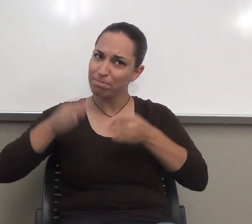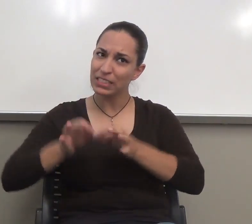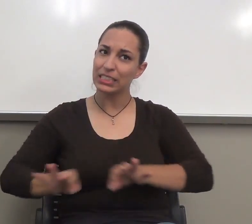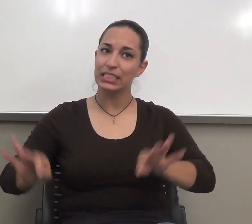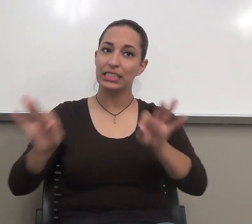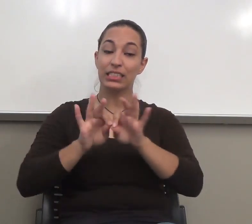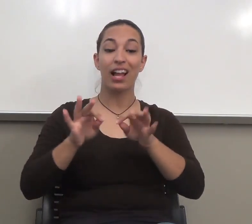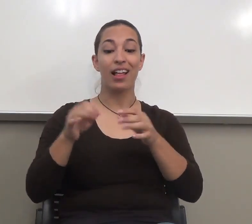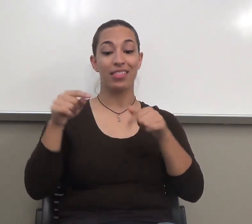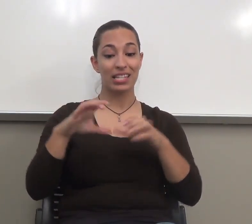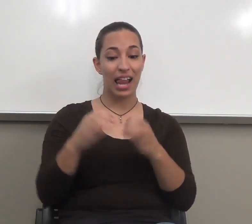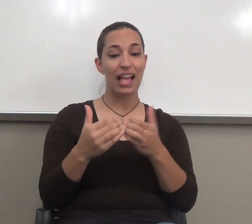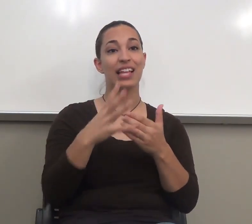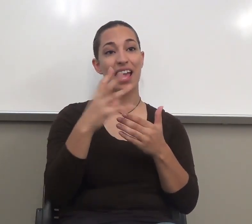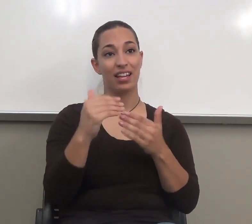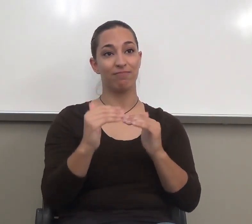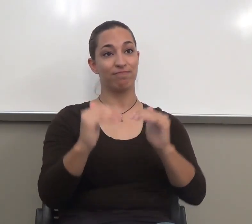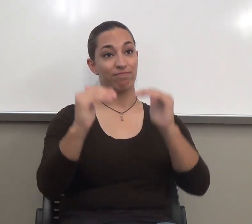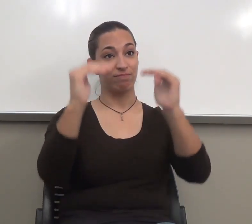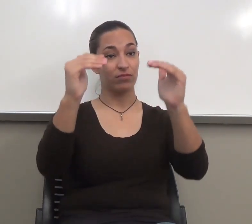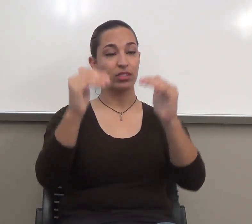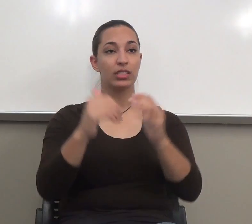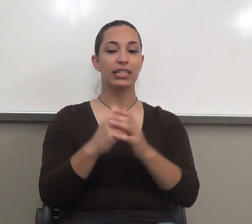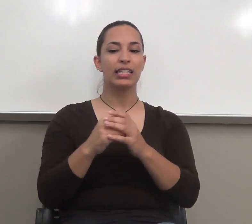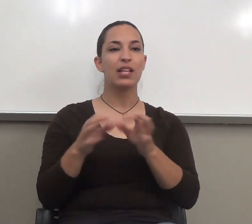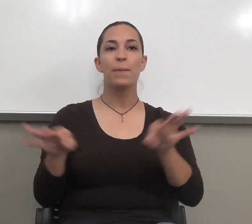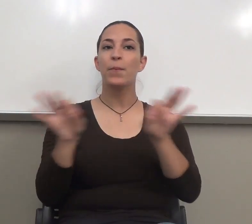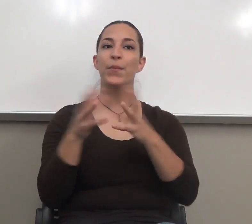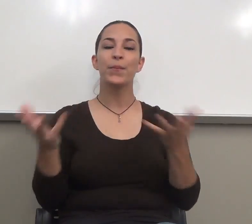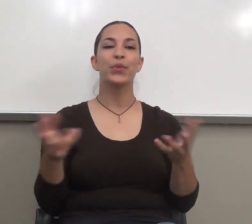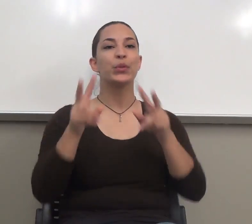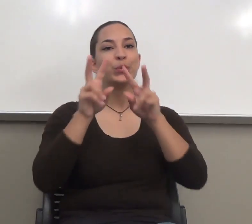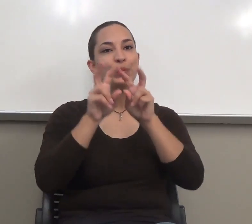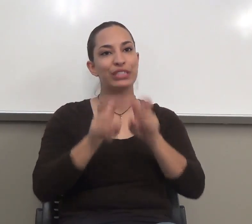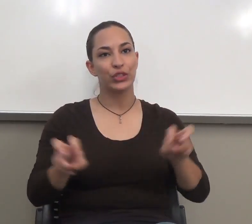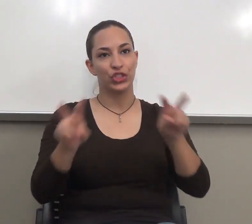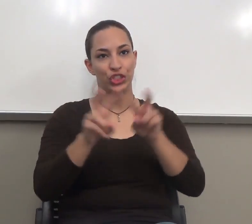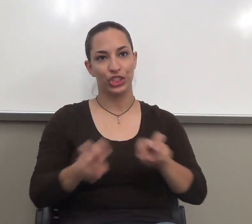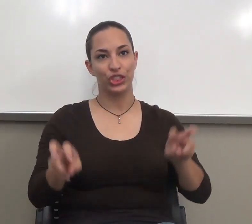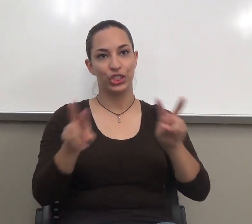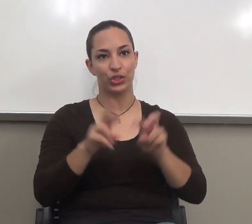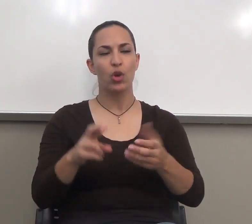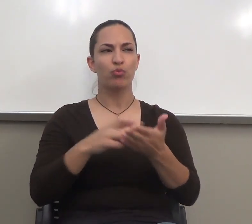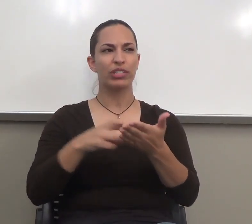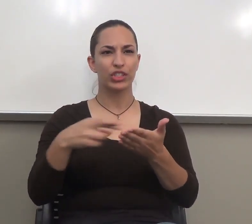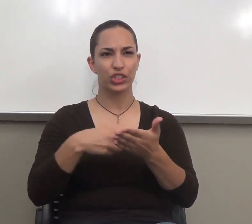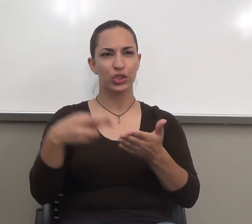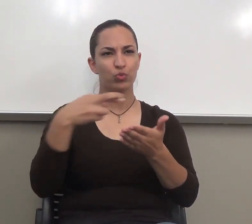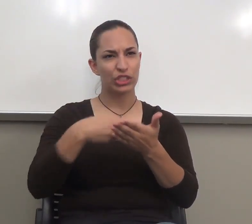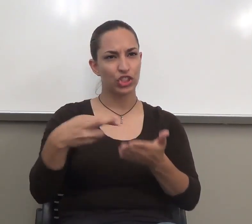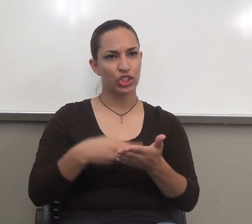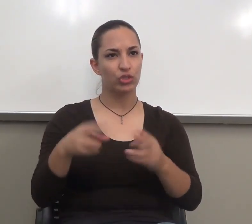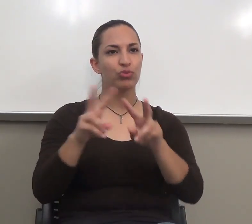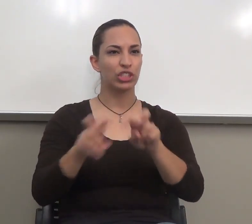this class is research. Okay, we're going to end this class with a research